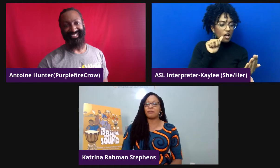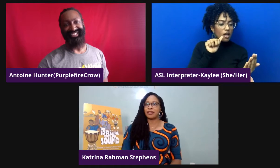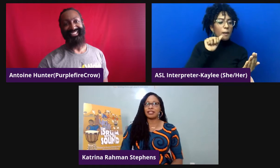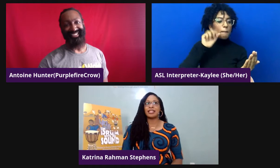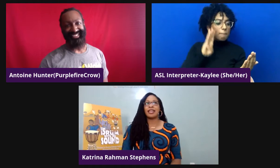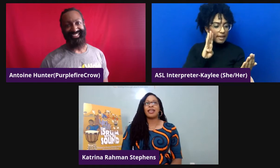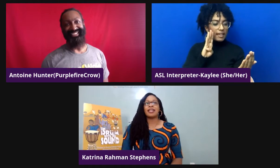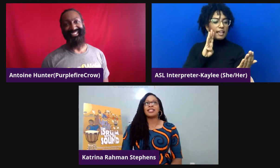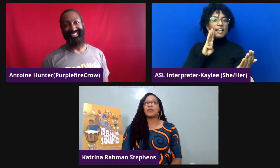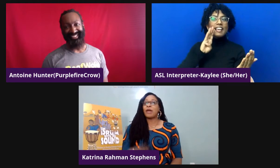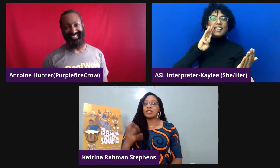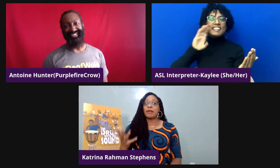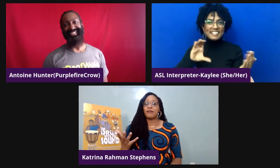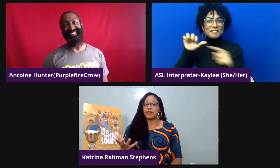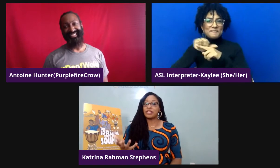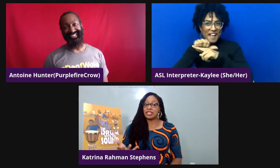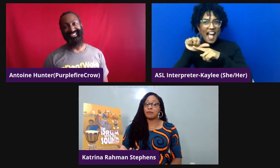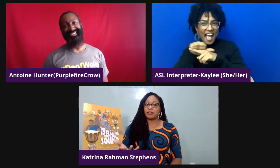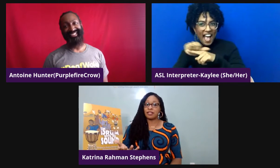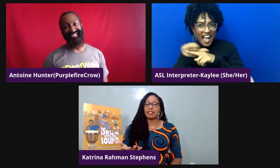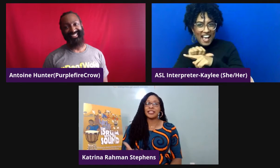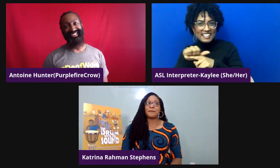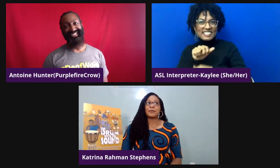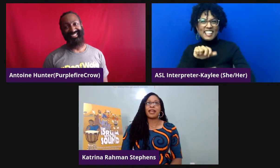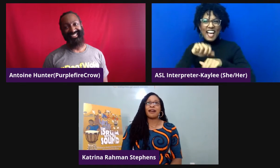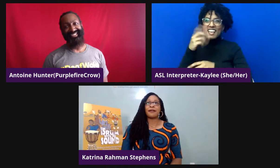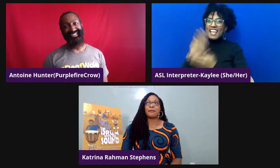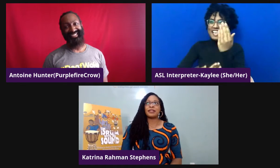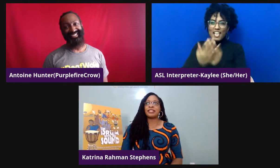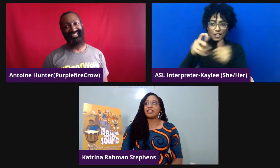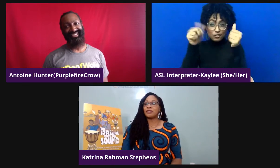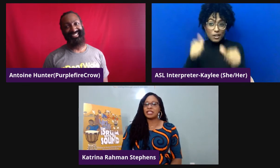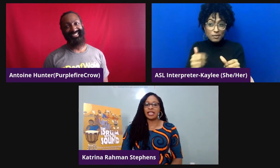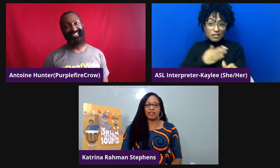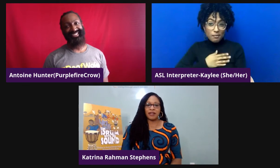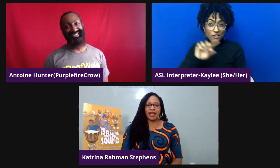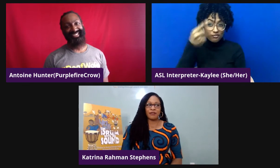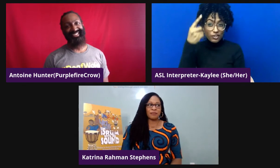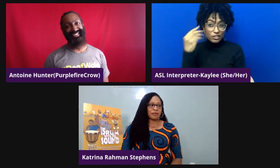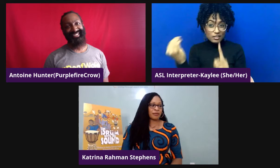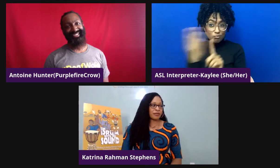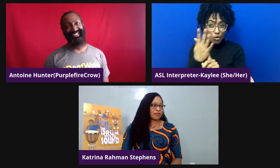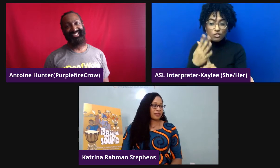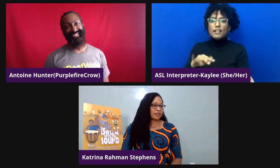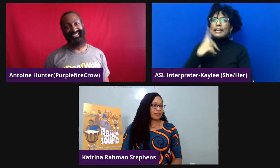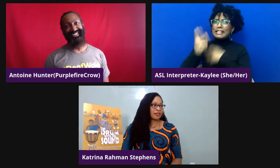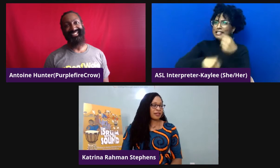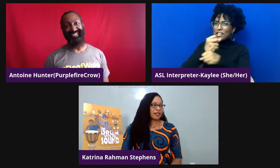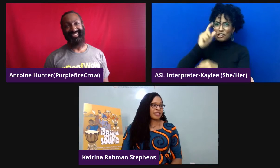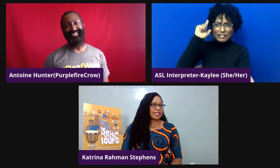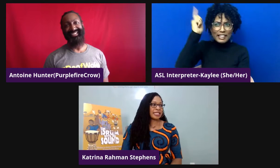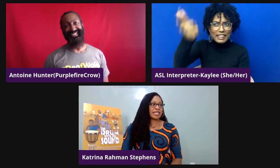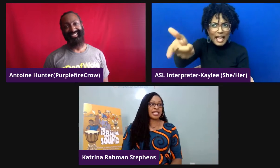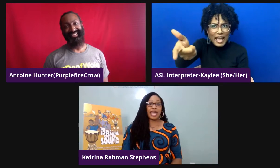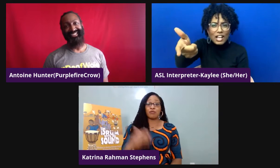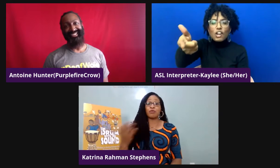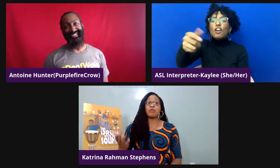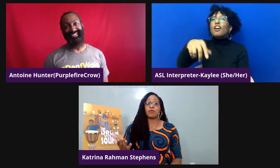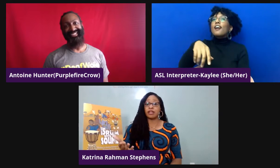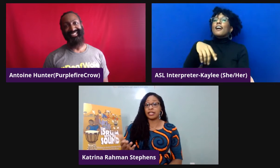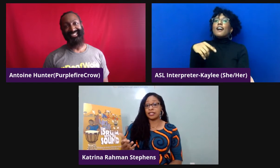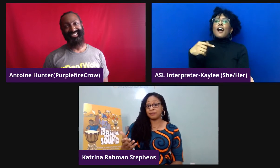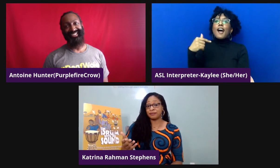the alphabet. So that was my first experience. Years later, I remember seeing